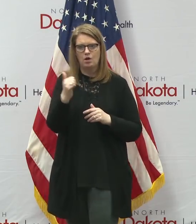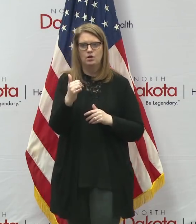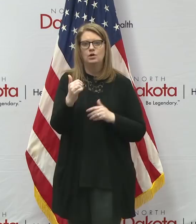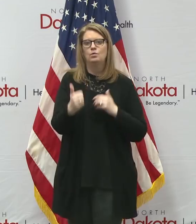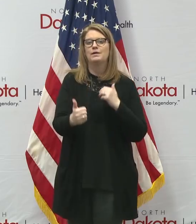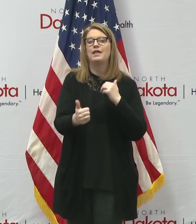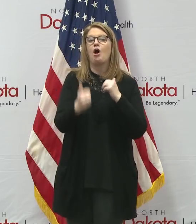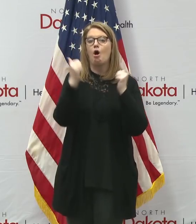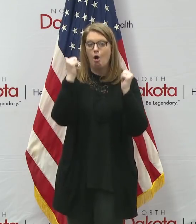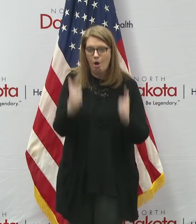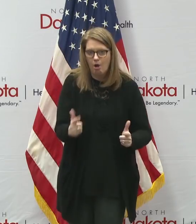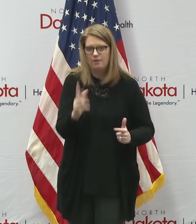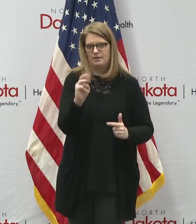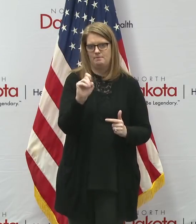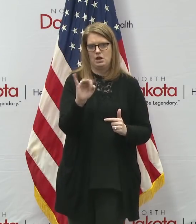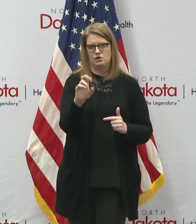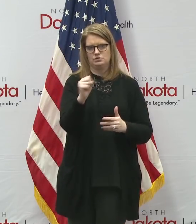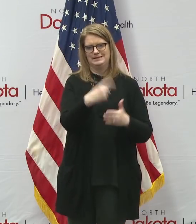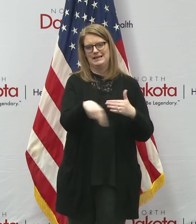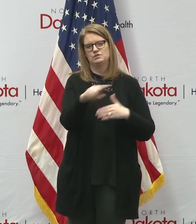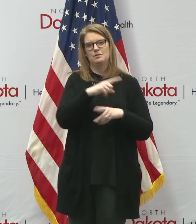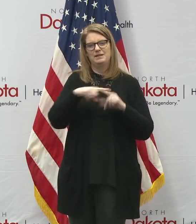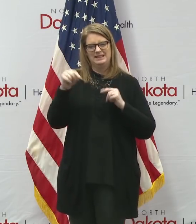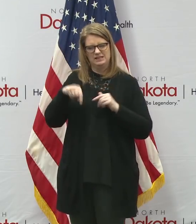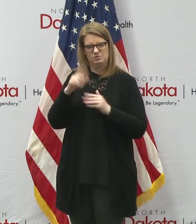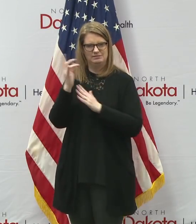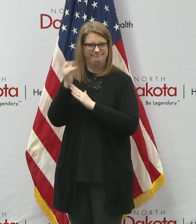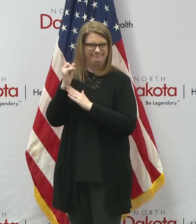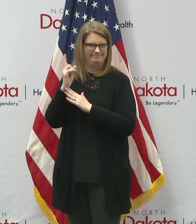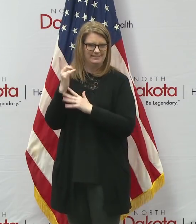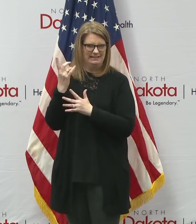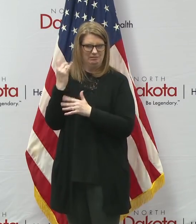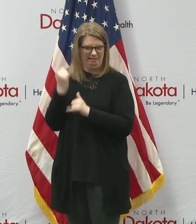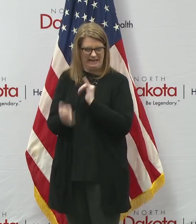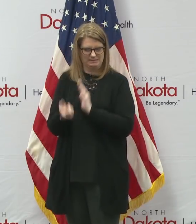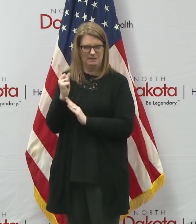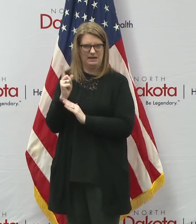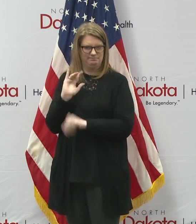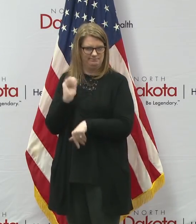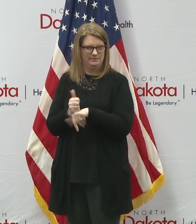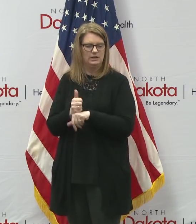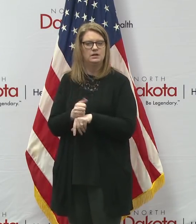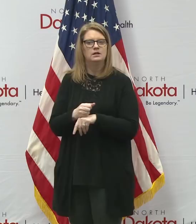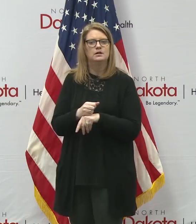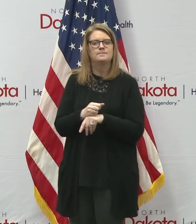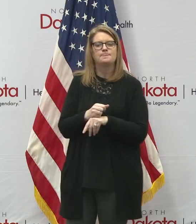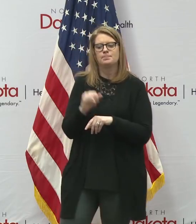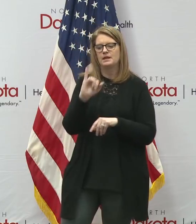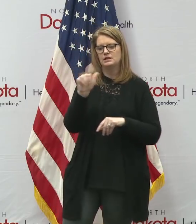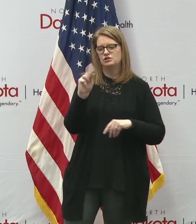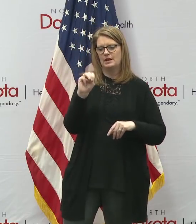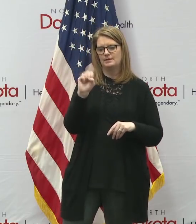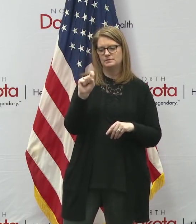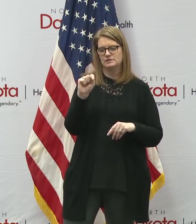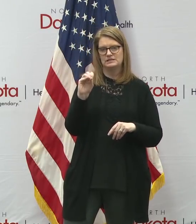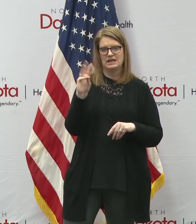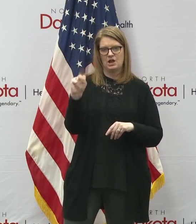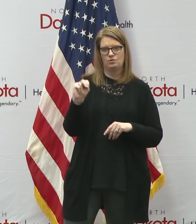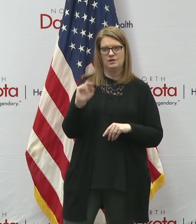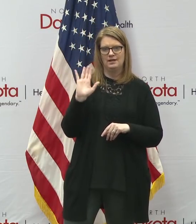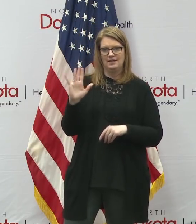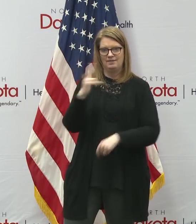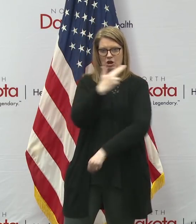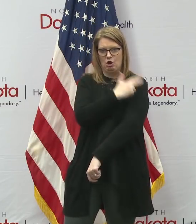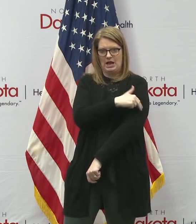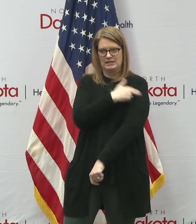mayor next week, but this was assembled on short notice. During that call, we learned from Jamestown that their hospital,